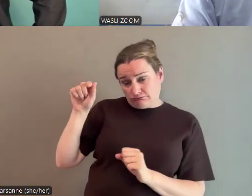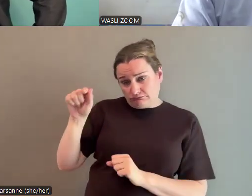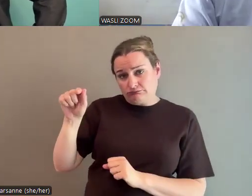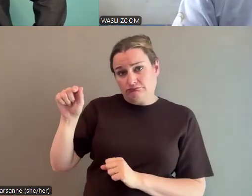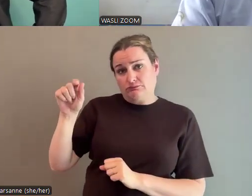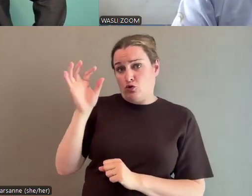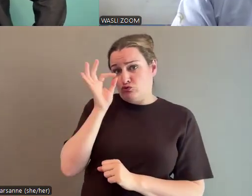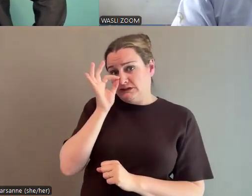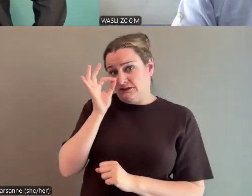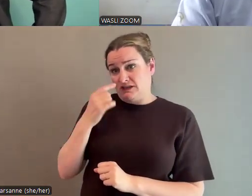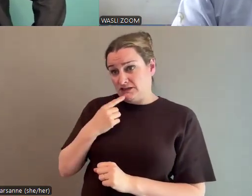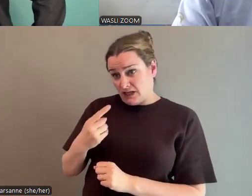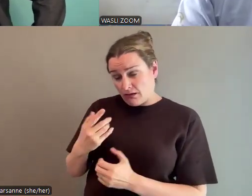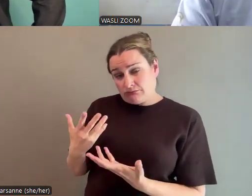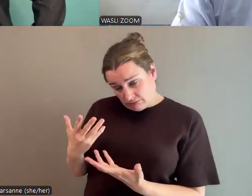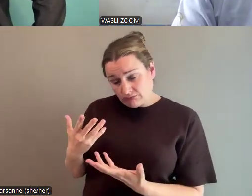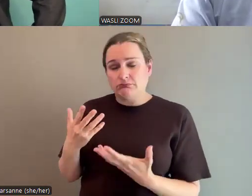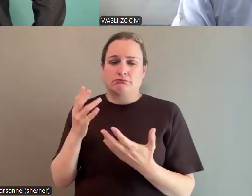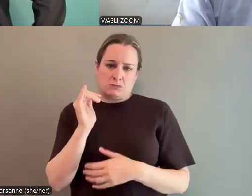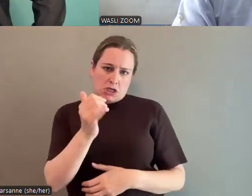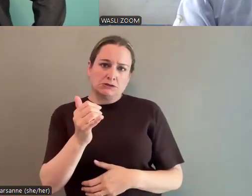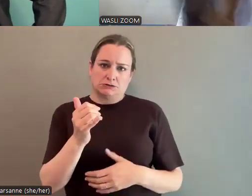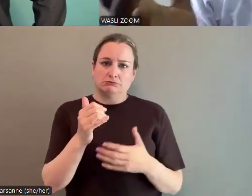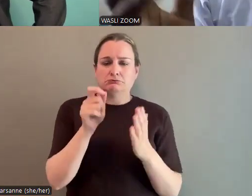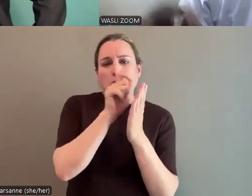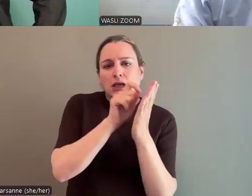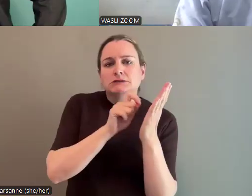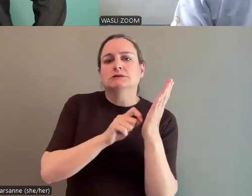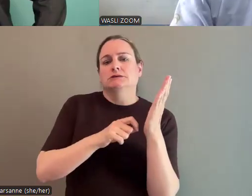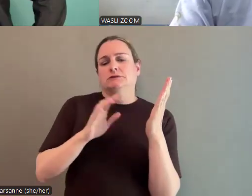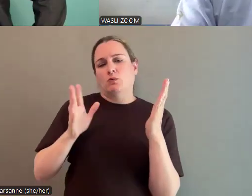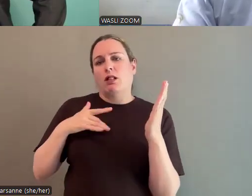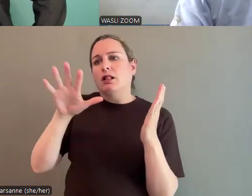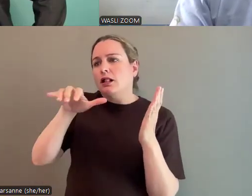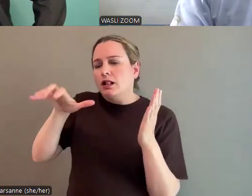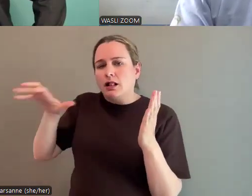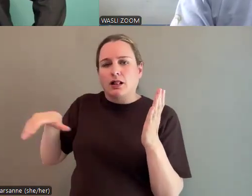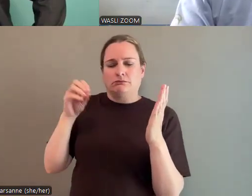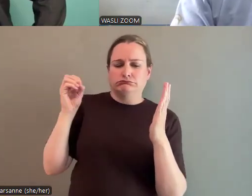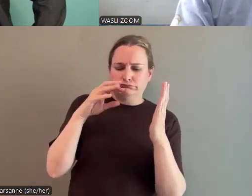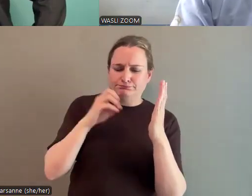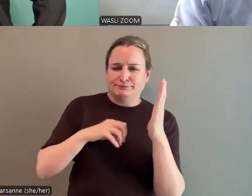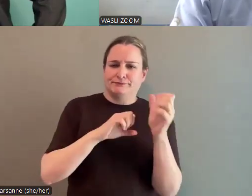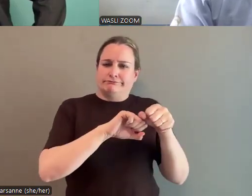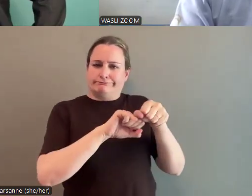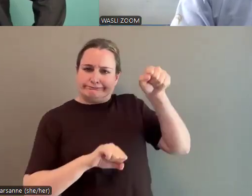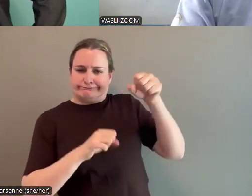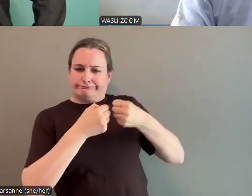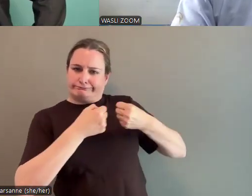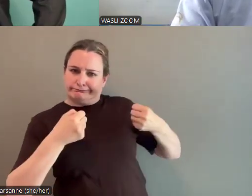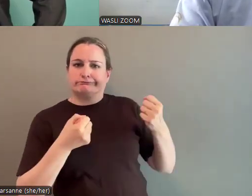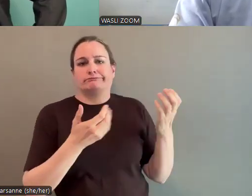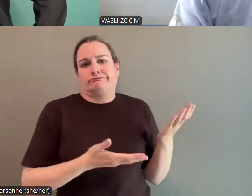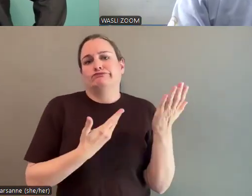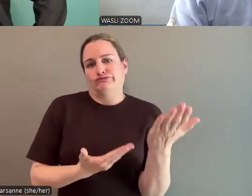minutes of the meeting for last year. And we have a lot of information for it, of course. So I will provide you with those